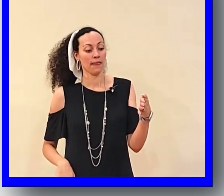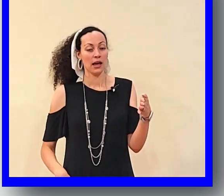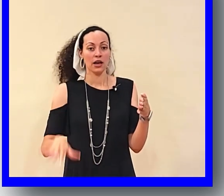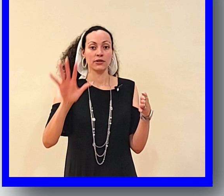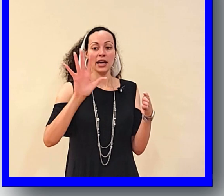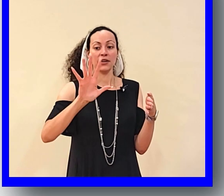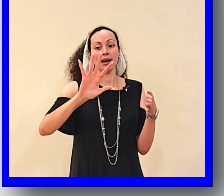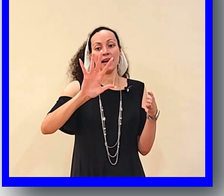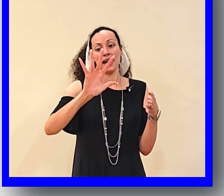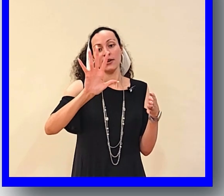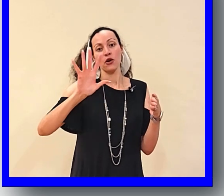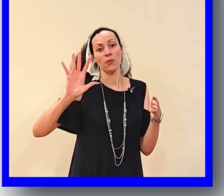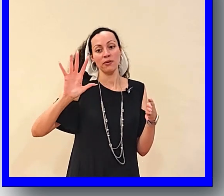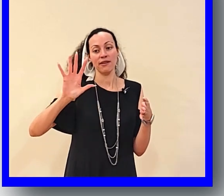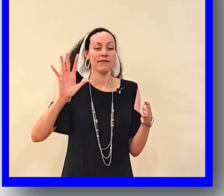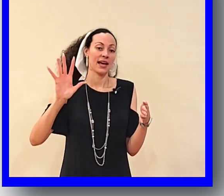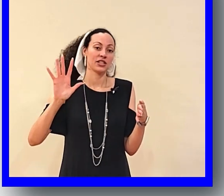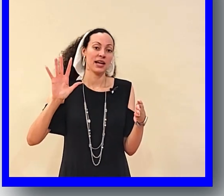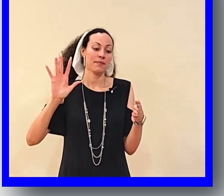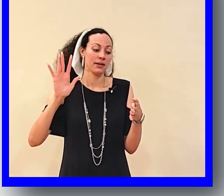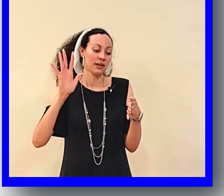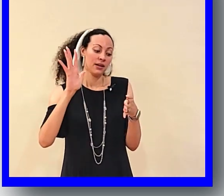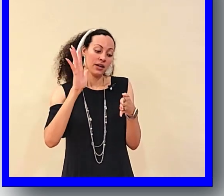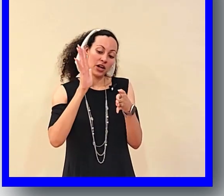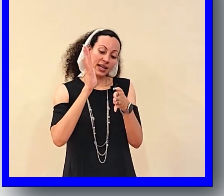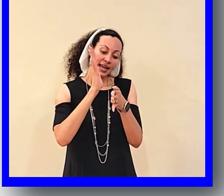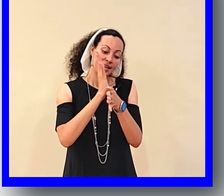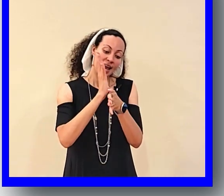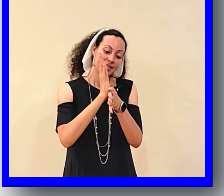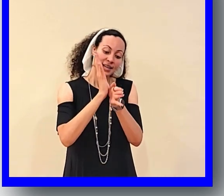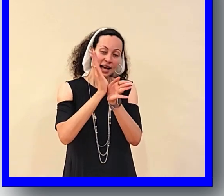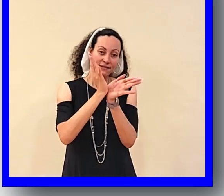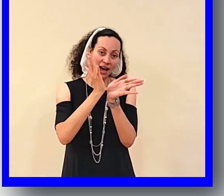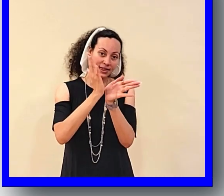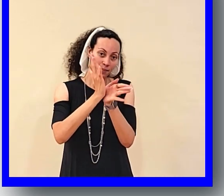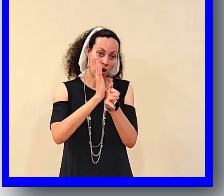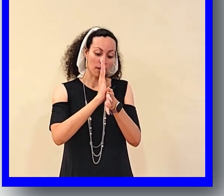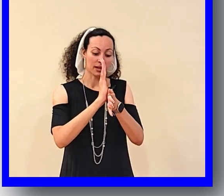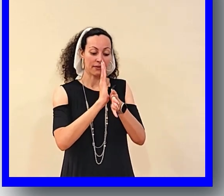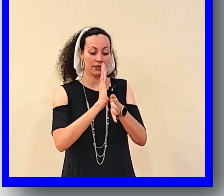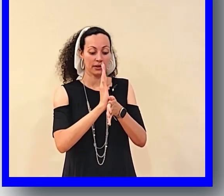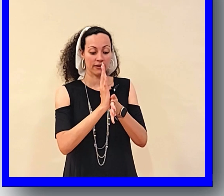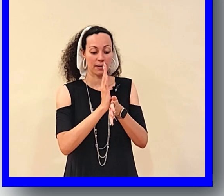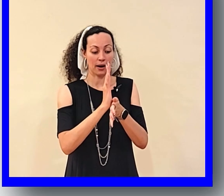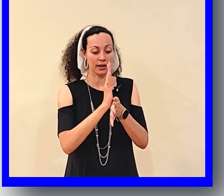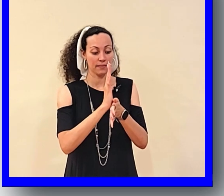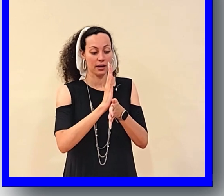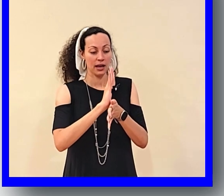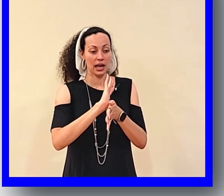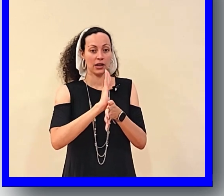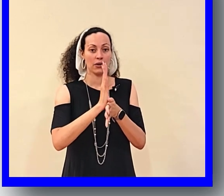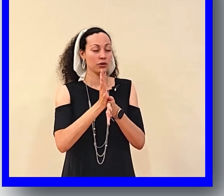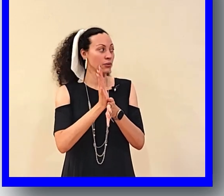you. You'll take your right hand in an open 5 hand shape. You're going to connect it kind of at the palm level, at the very